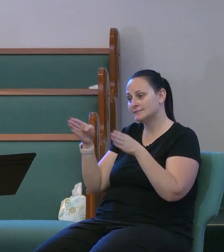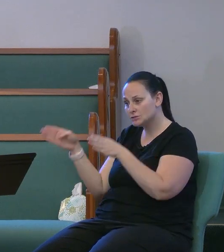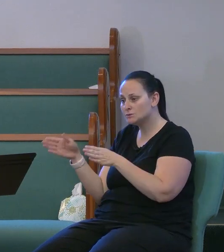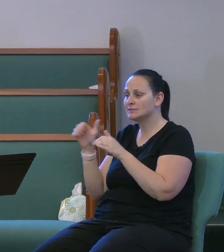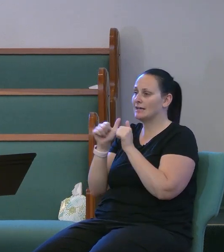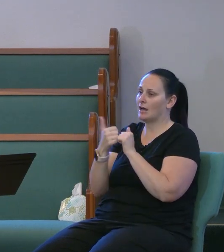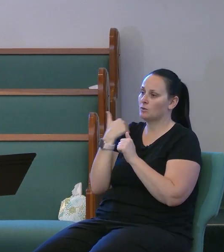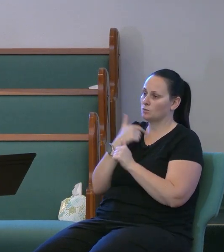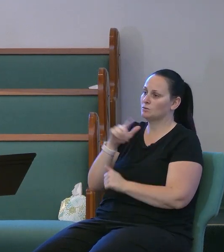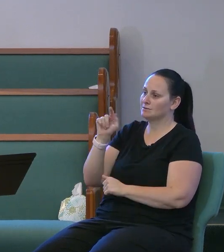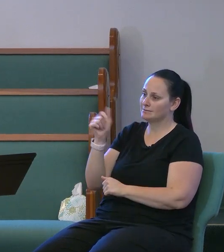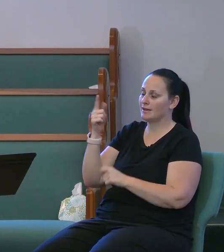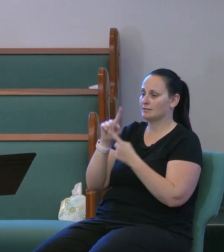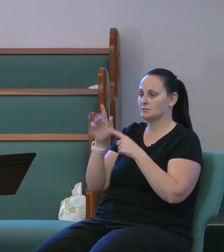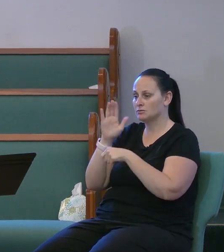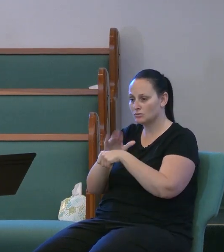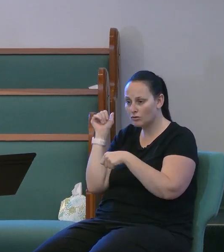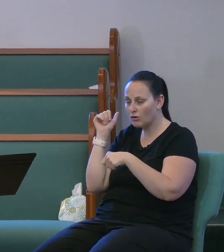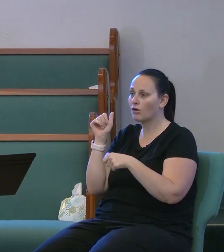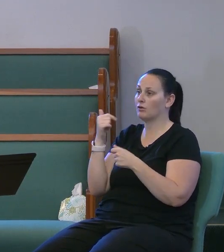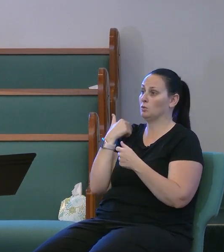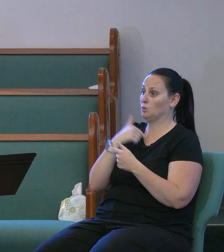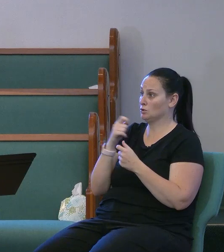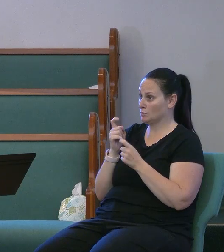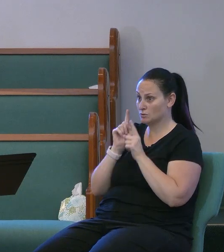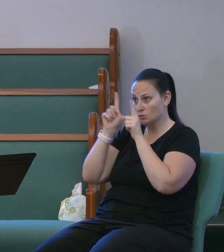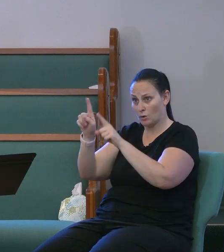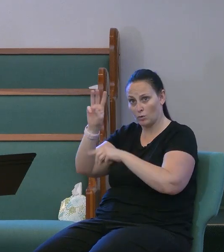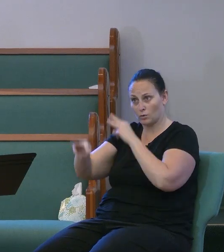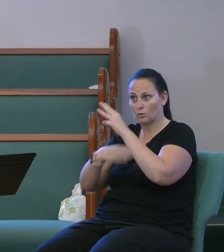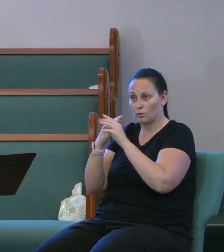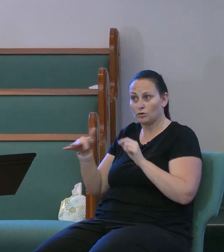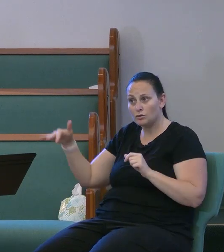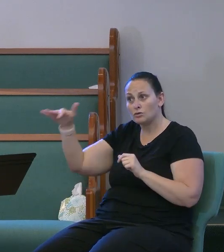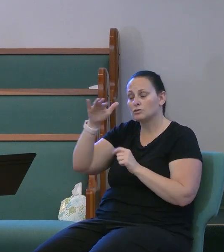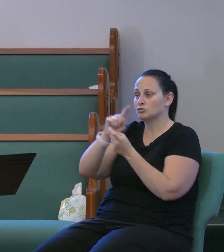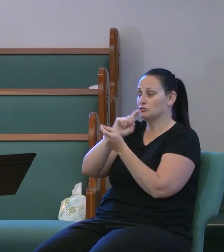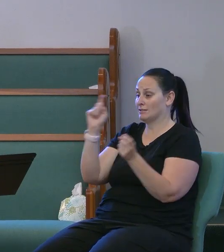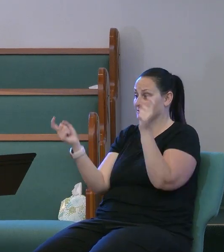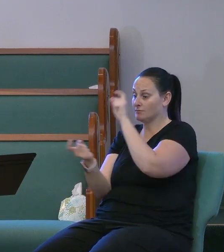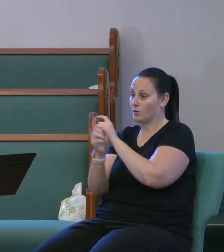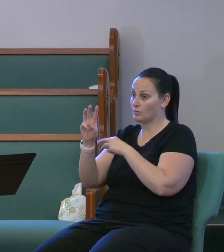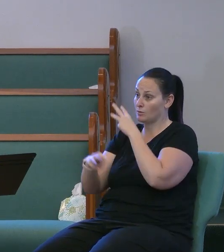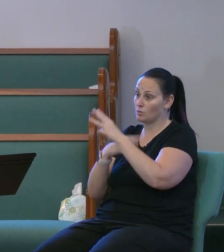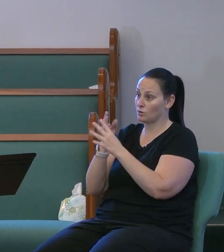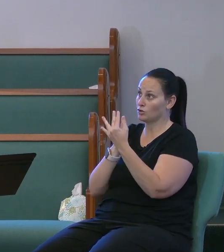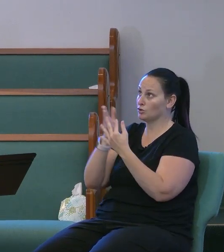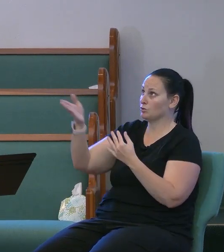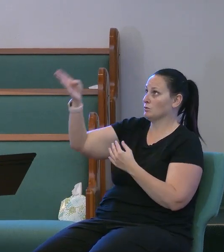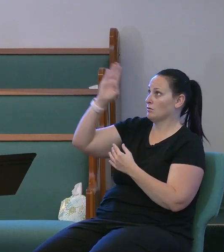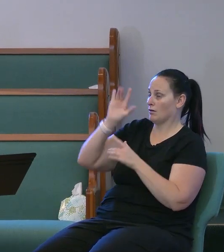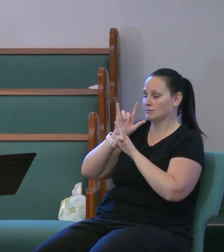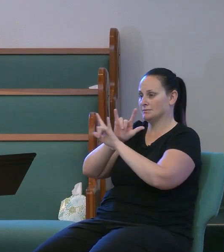we're tagged to call and called to go out into the world and transform the world through God's